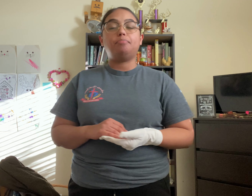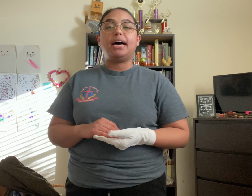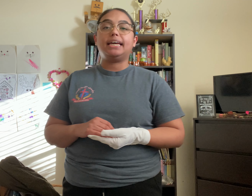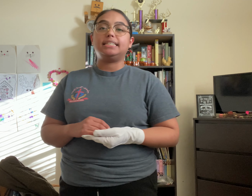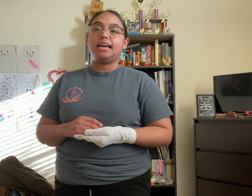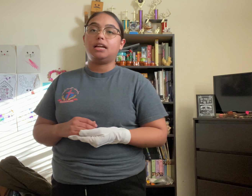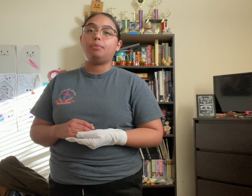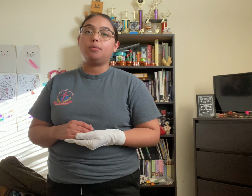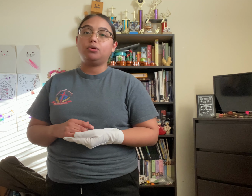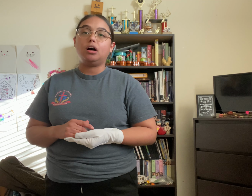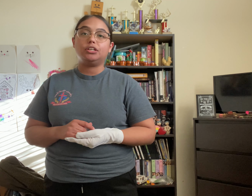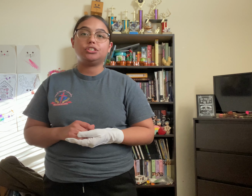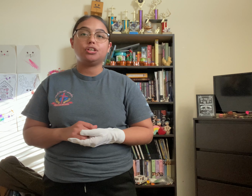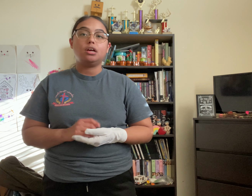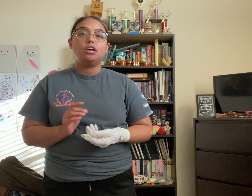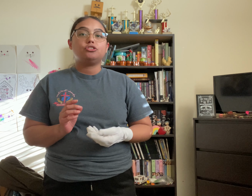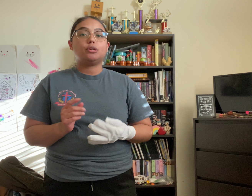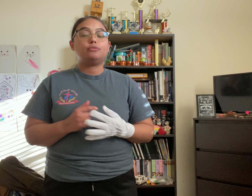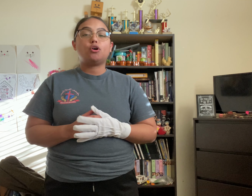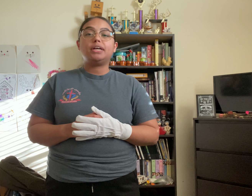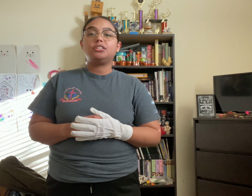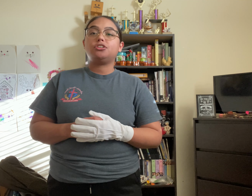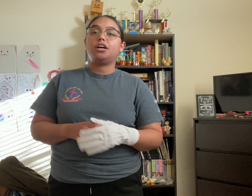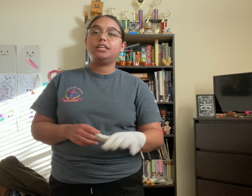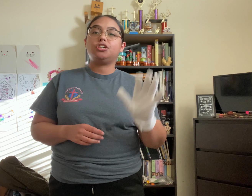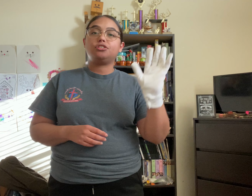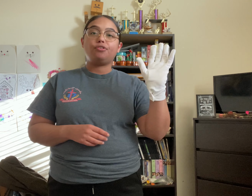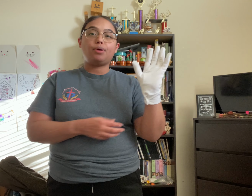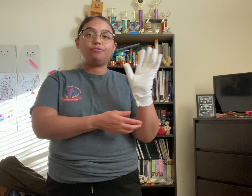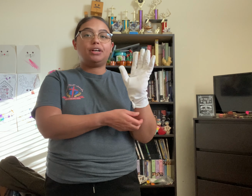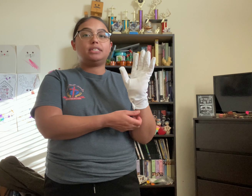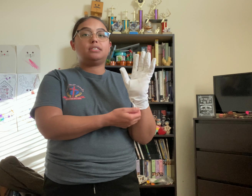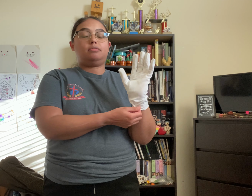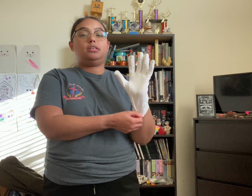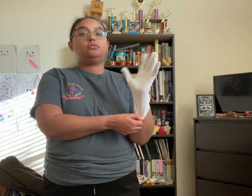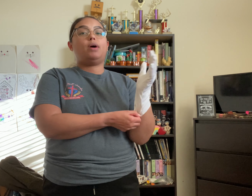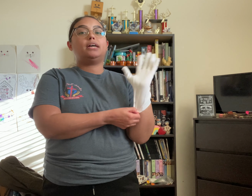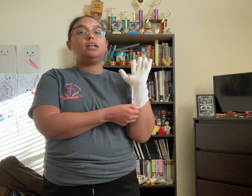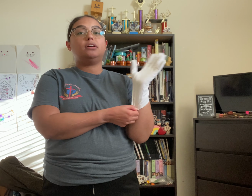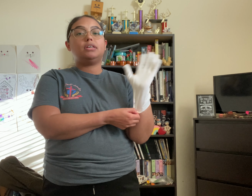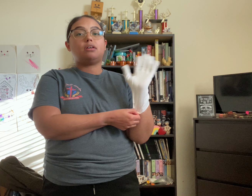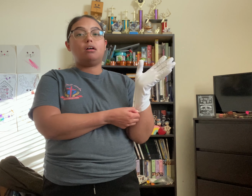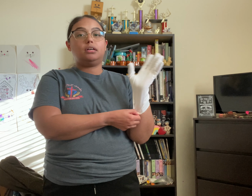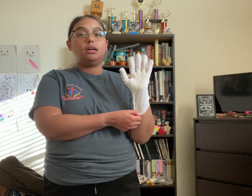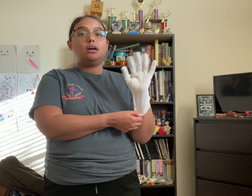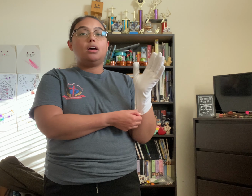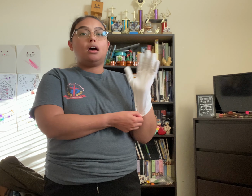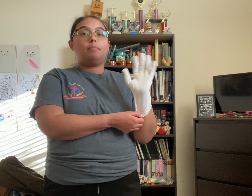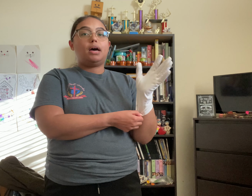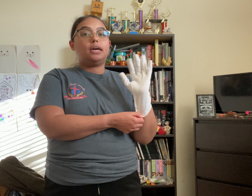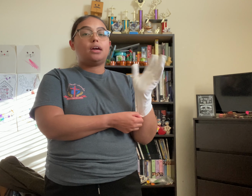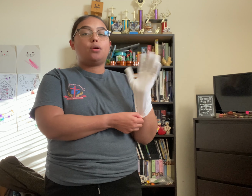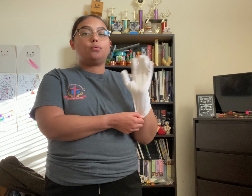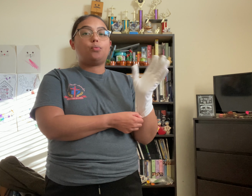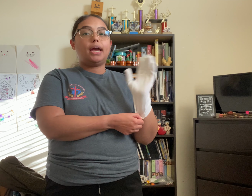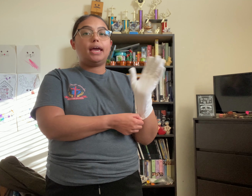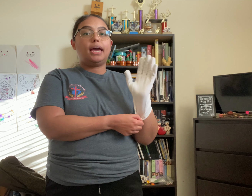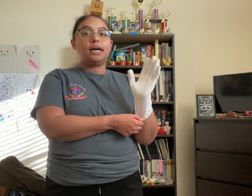by Indiana Bible College. So before we get started, just for reference, this white glove is on my right hand,